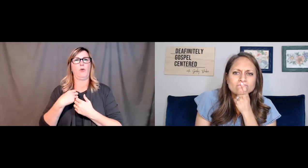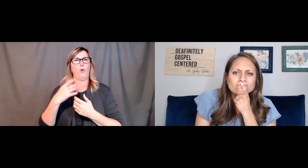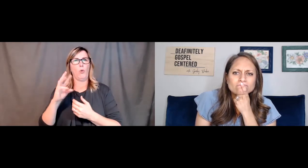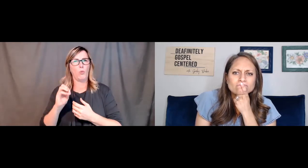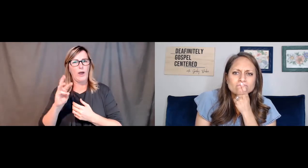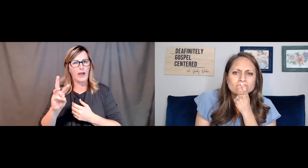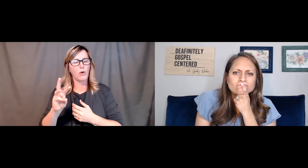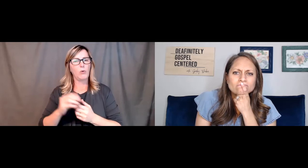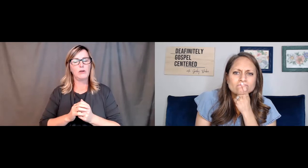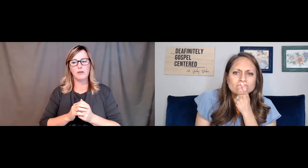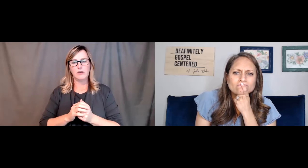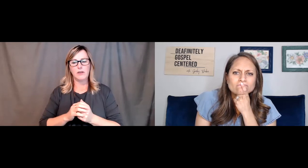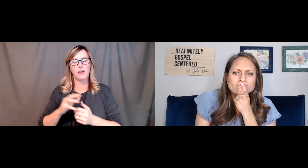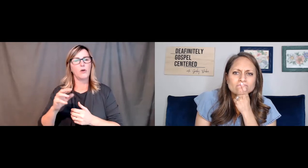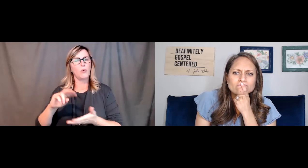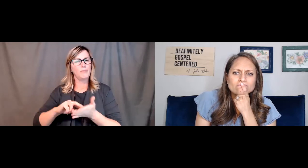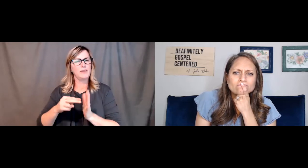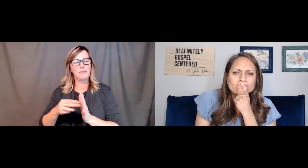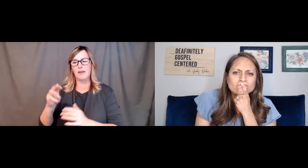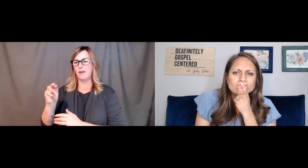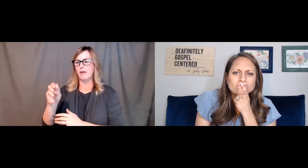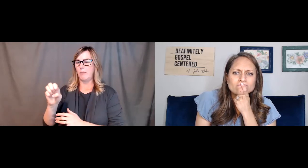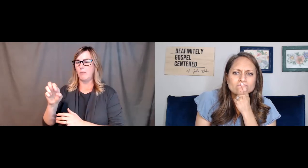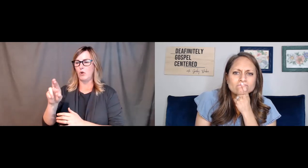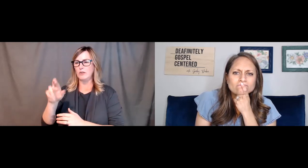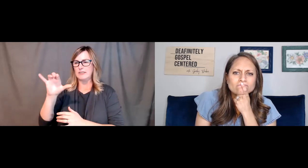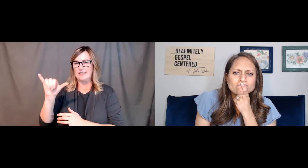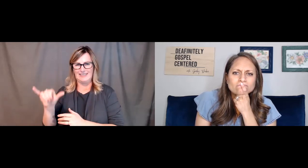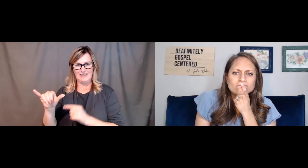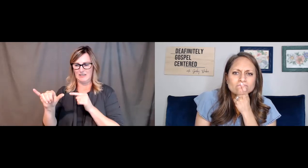So I started to think about this.